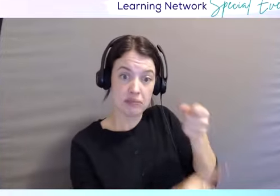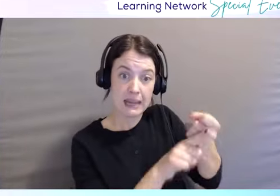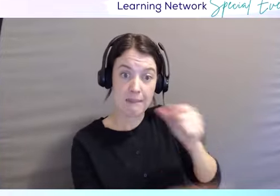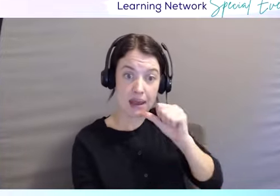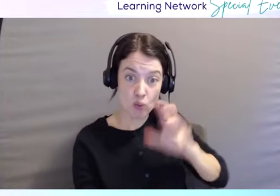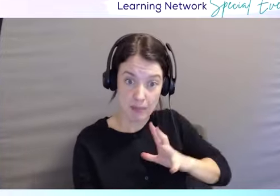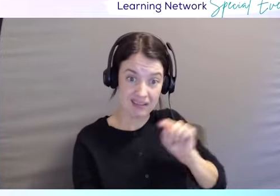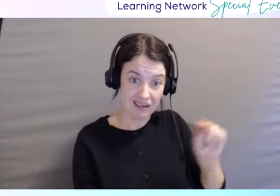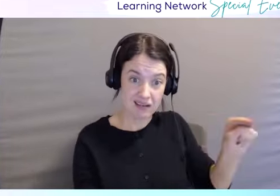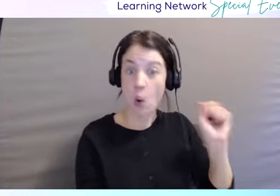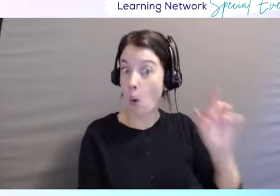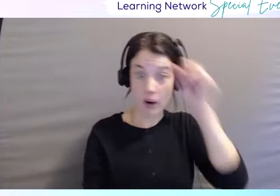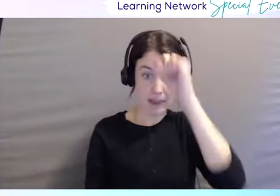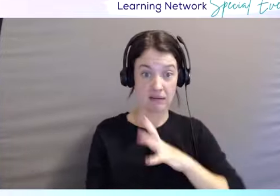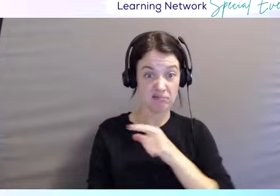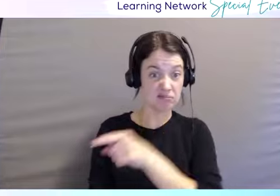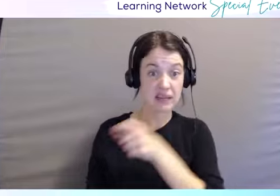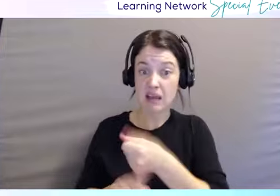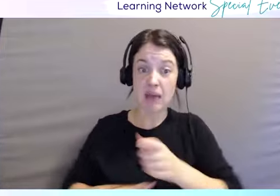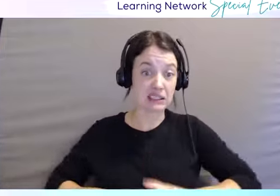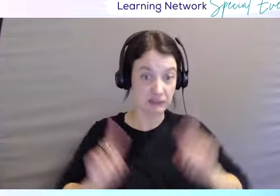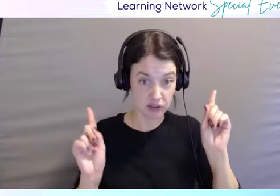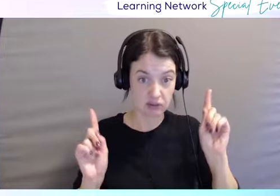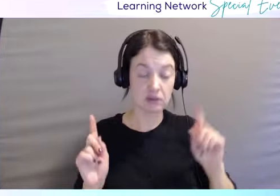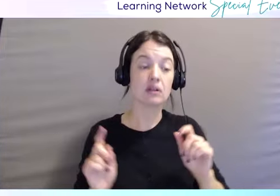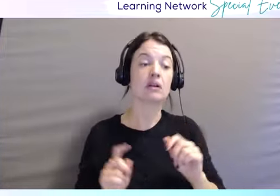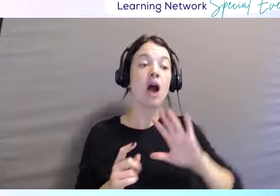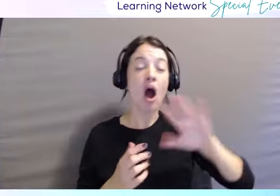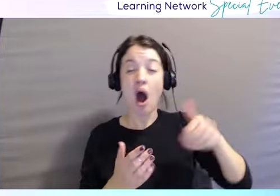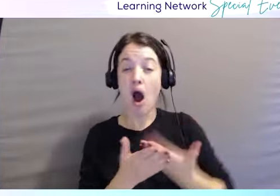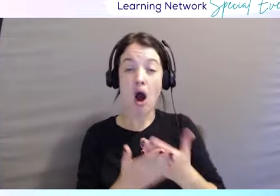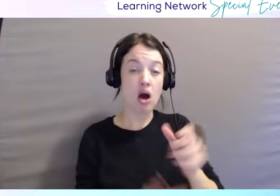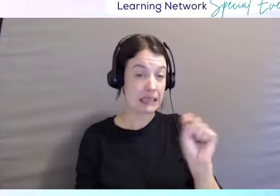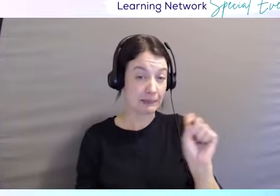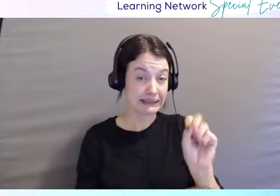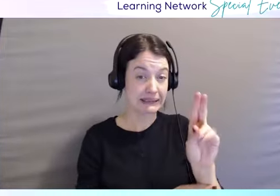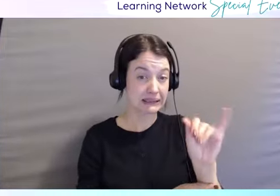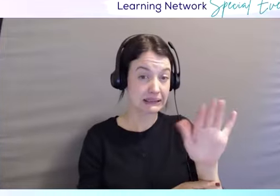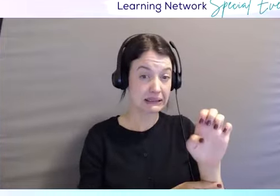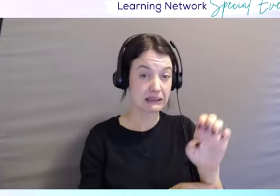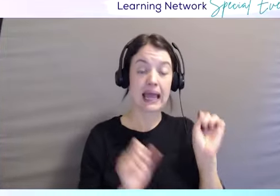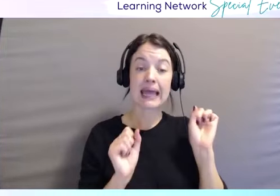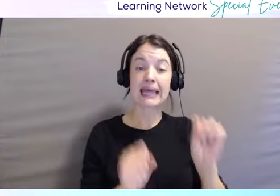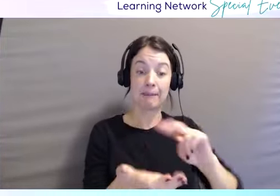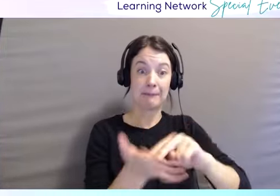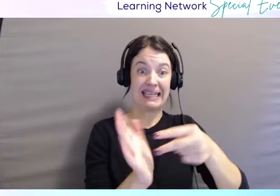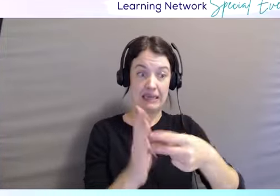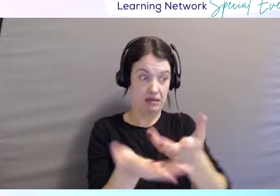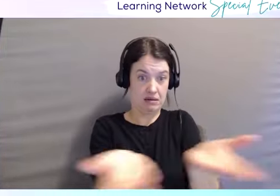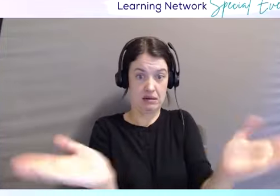men. Not all substances have the same social meaning either, in terms of the ability